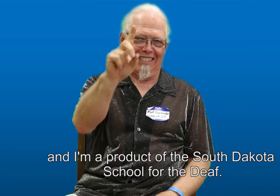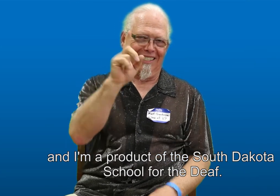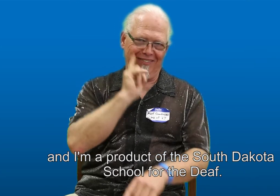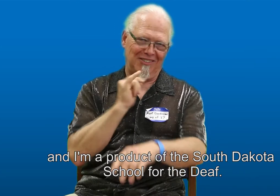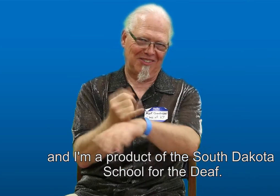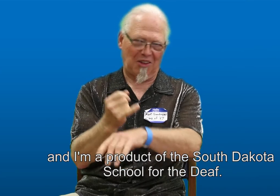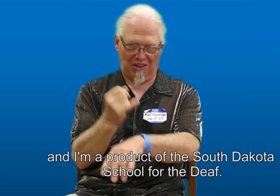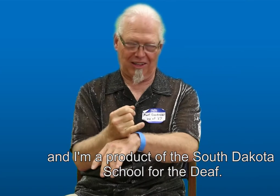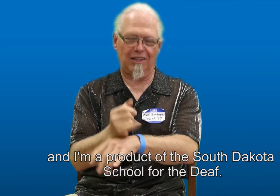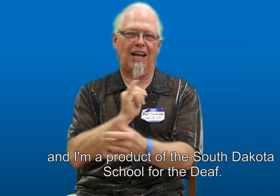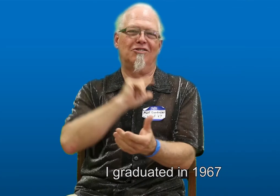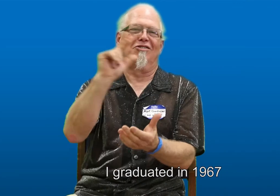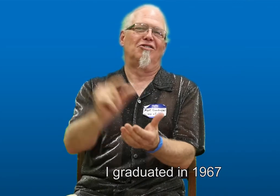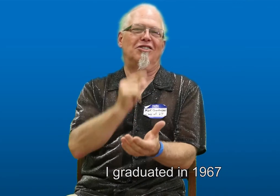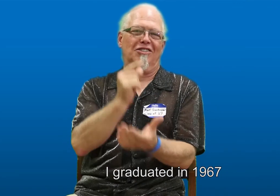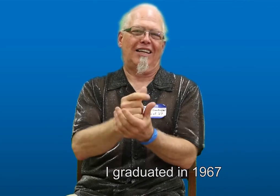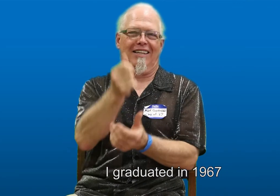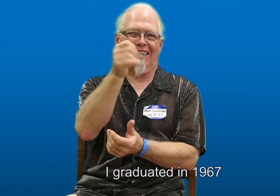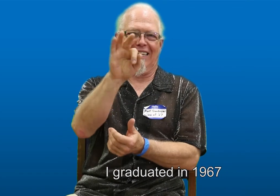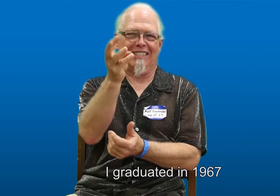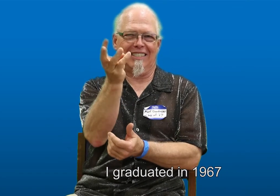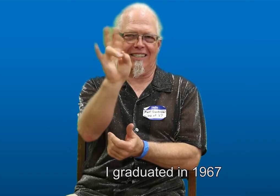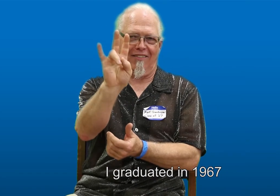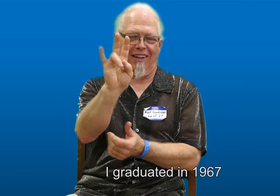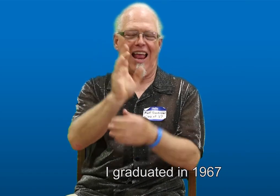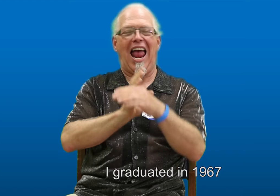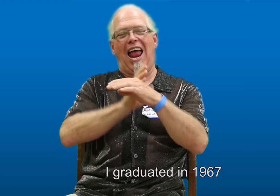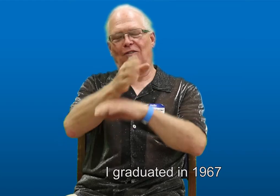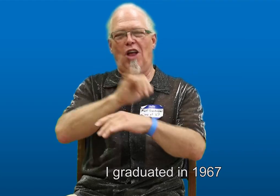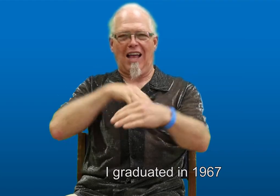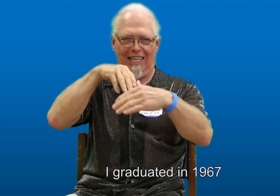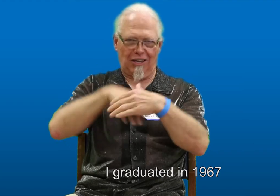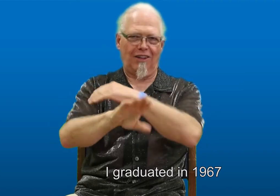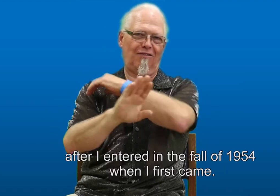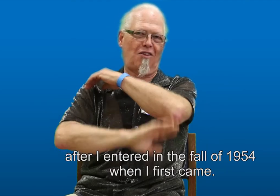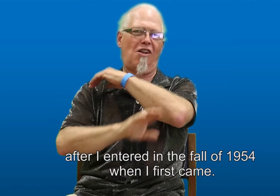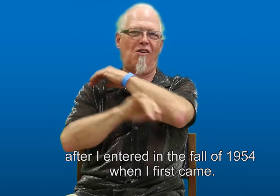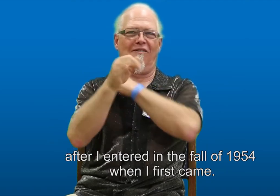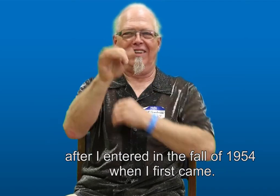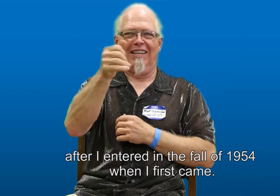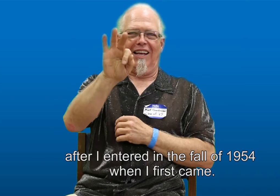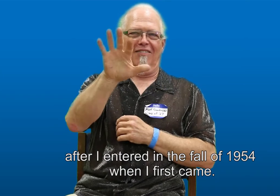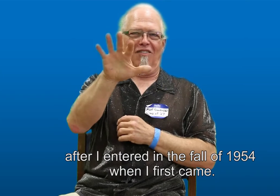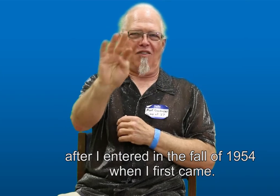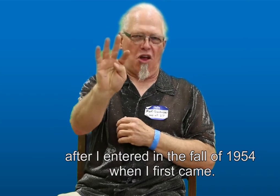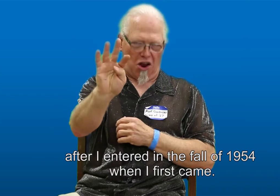of the South Dakota School for the Deaf. I graduated in 1967 after I entered in the fall